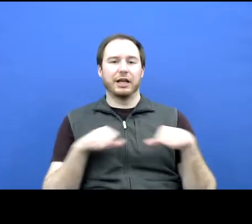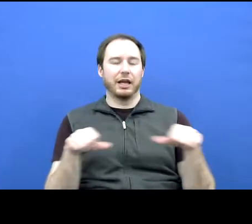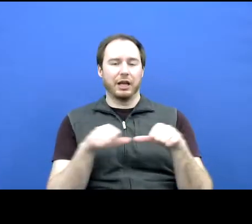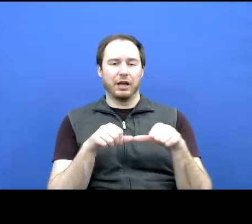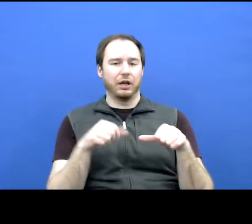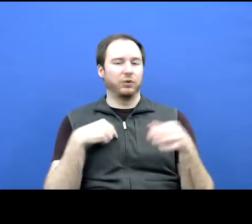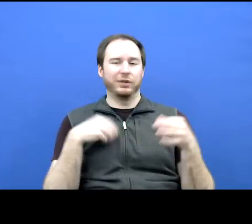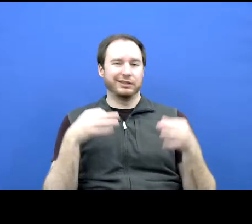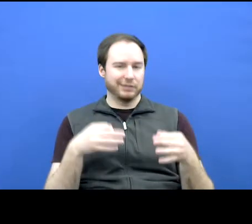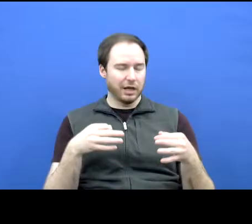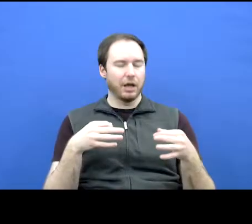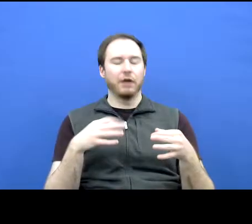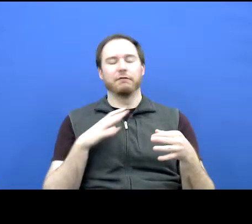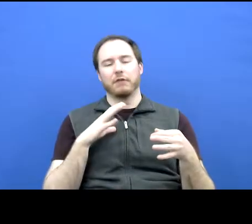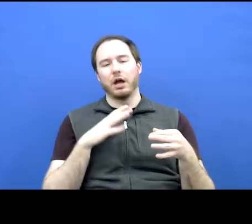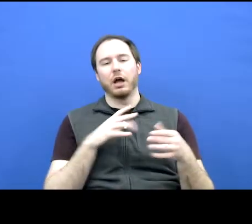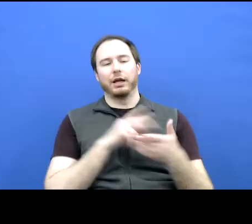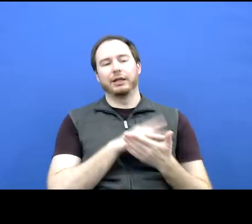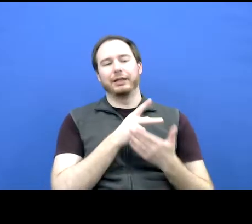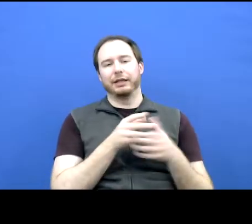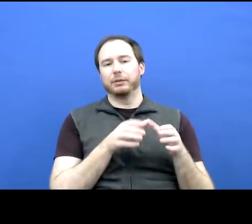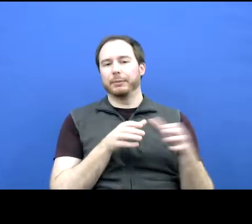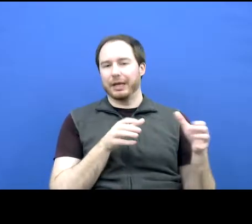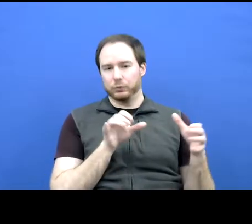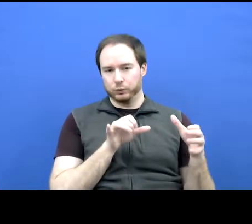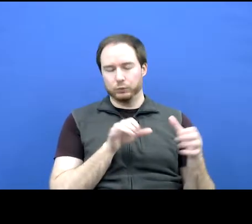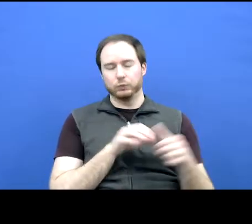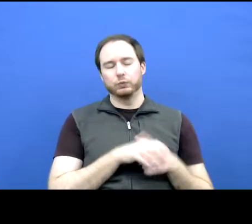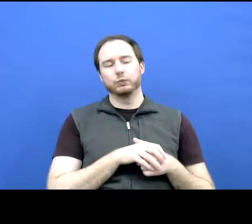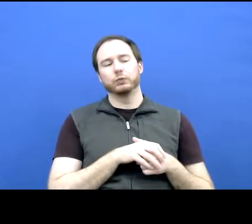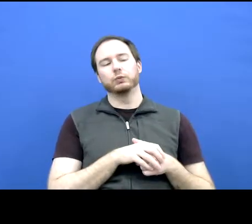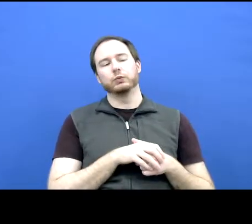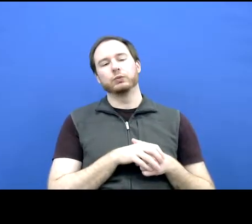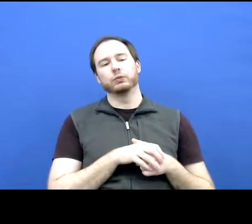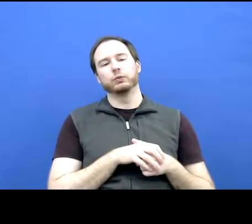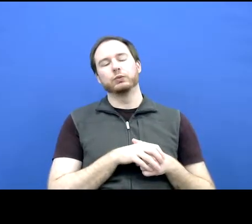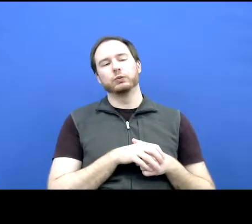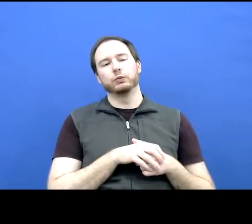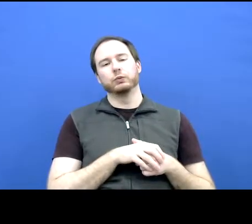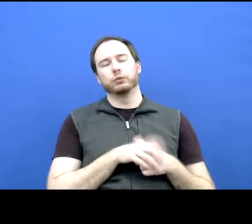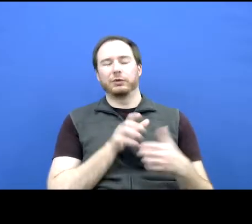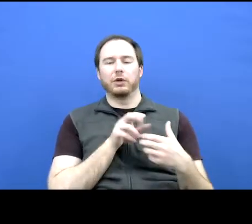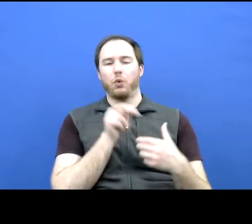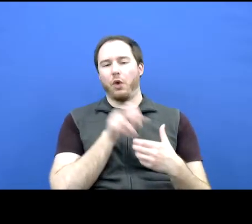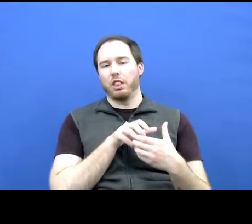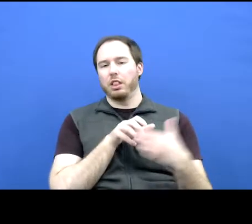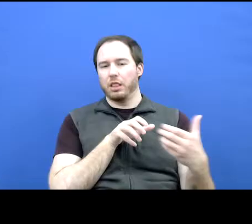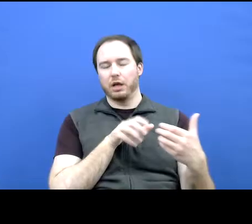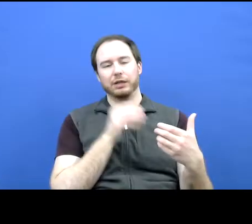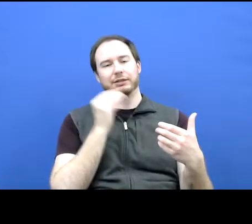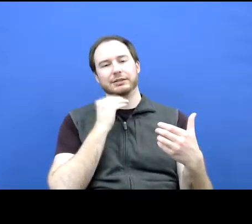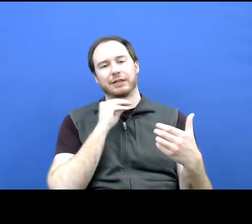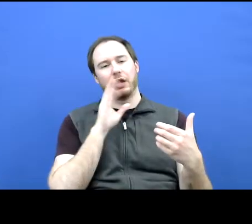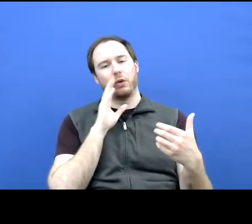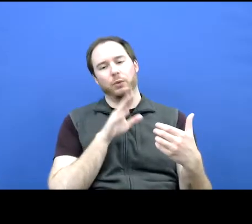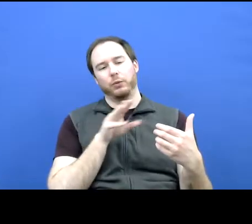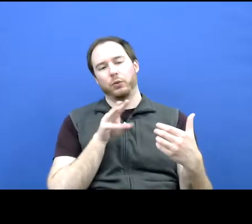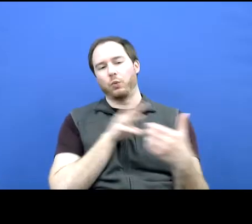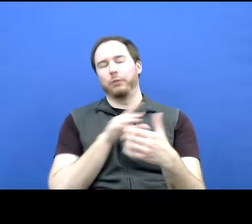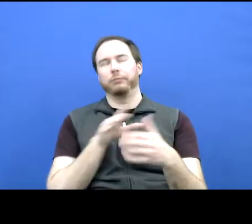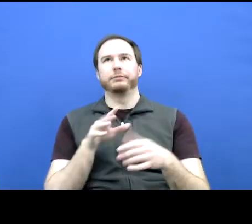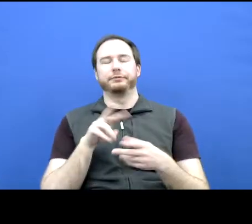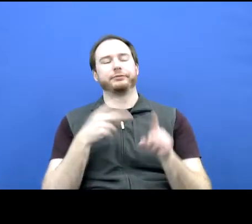We decided to also expand the kitchen to the north. So the dining area is expanding to the